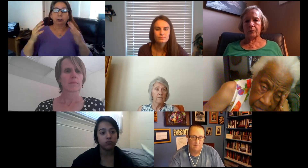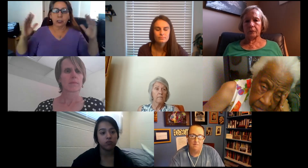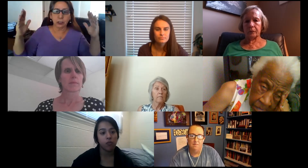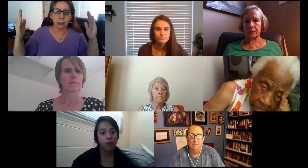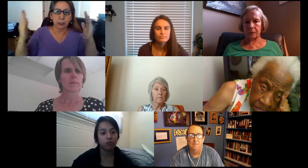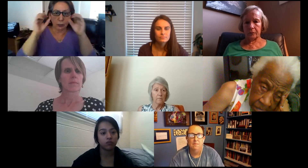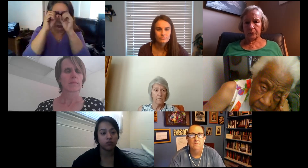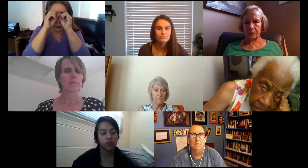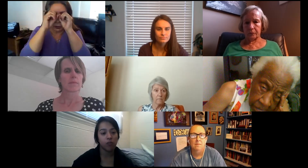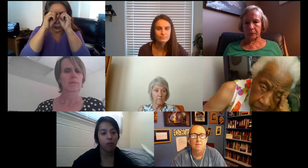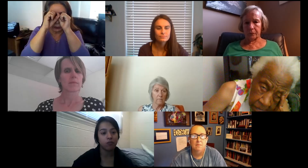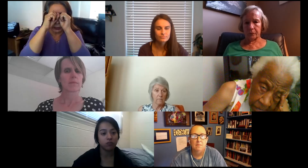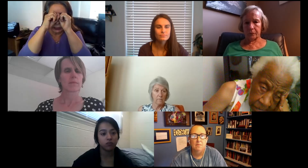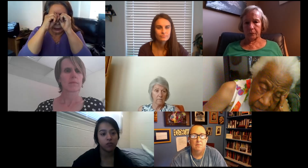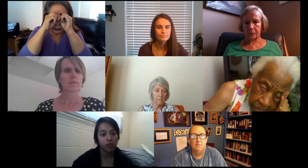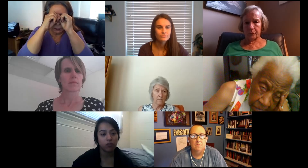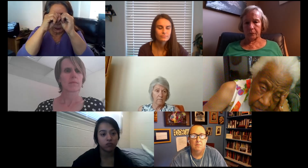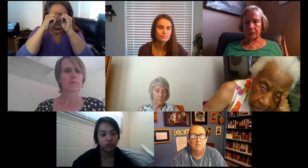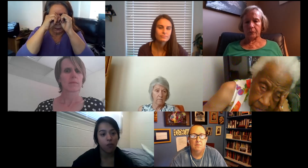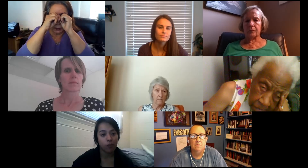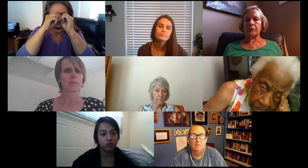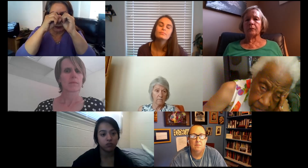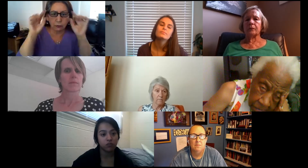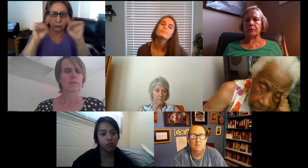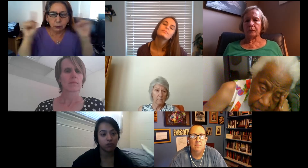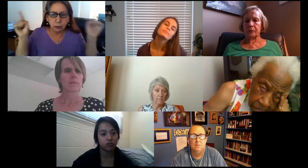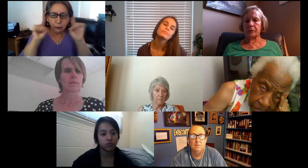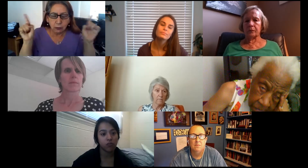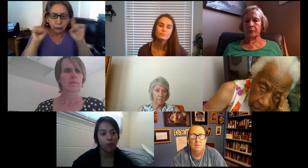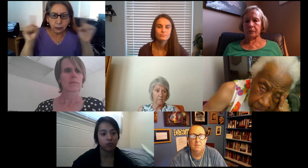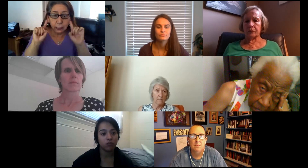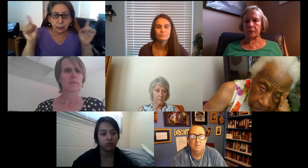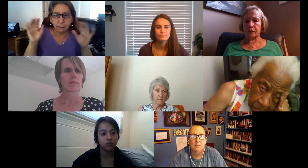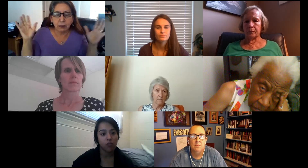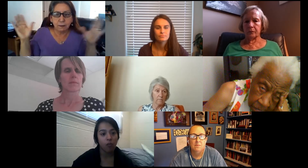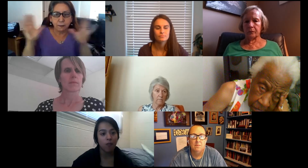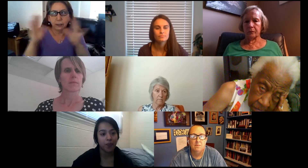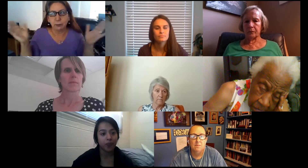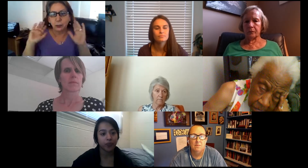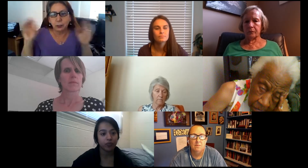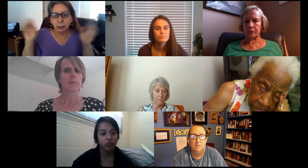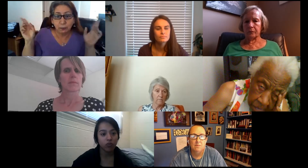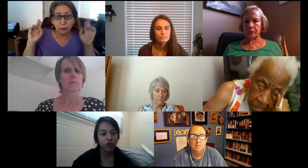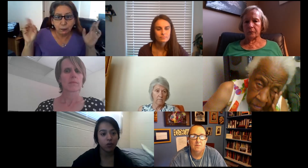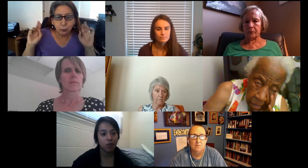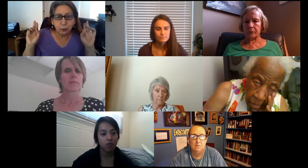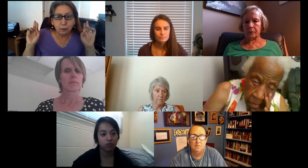because she can only see a particular amount of, what do you call it,